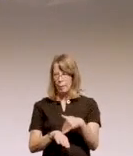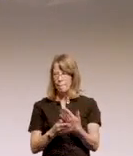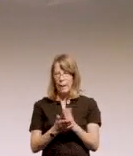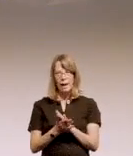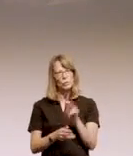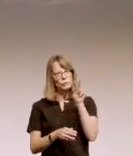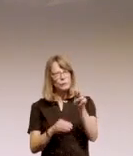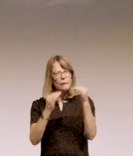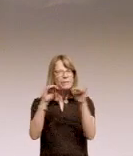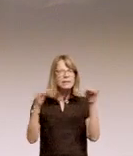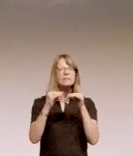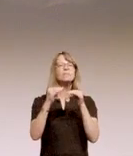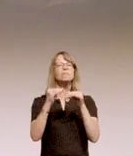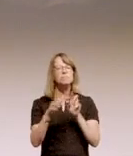fence.